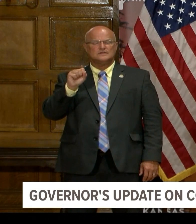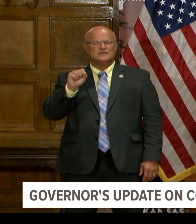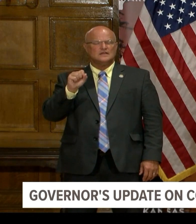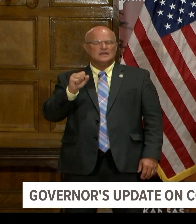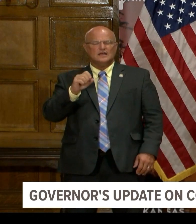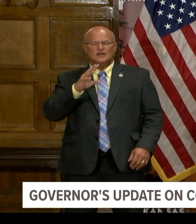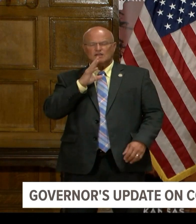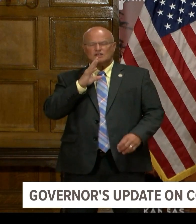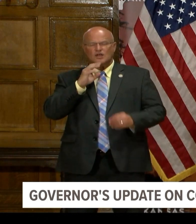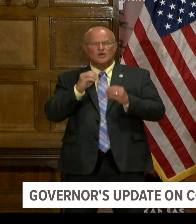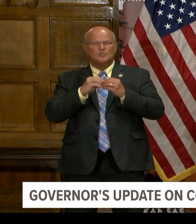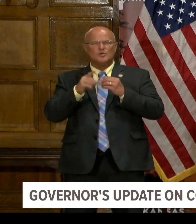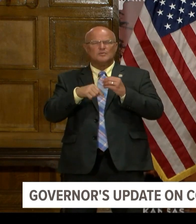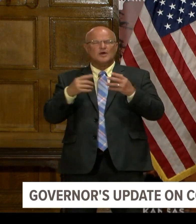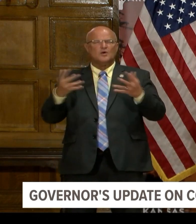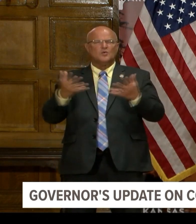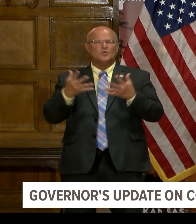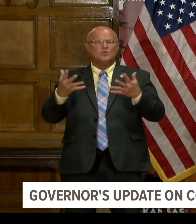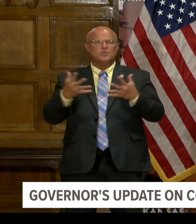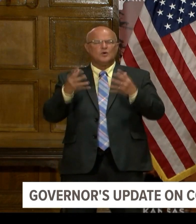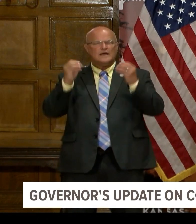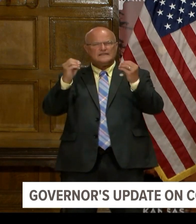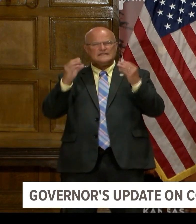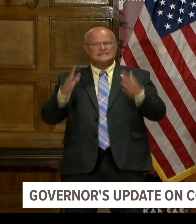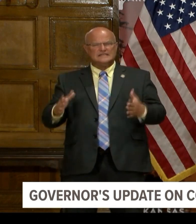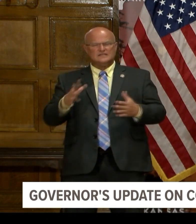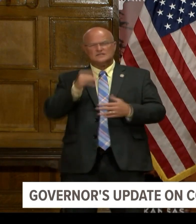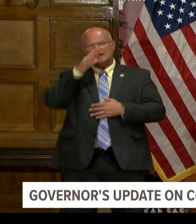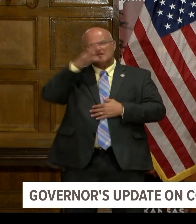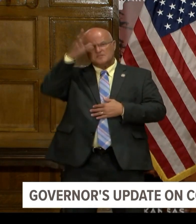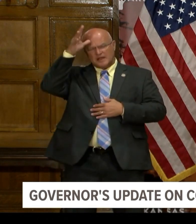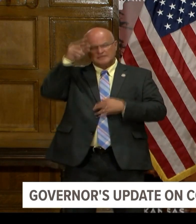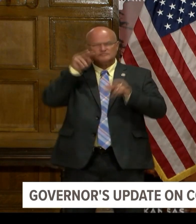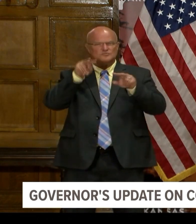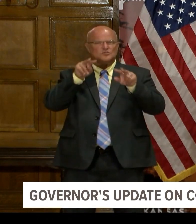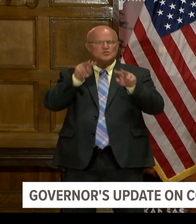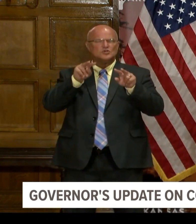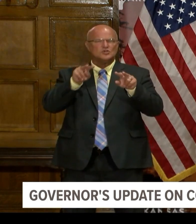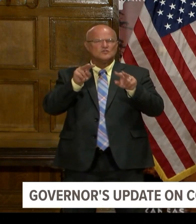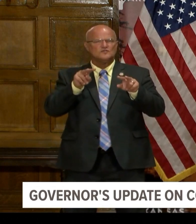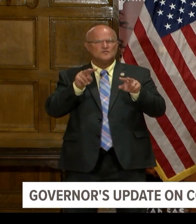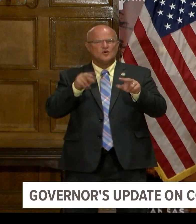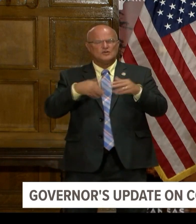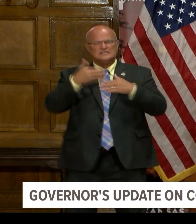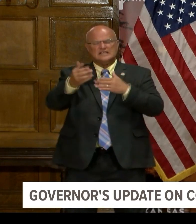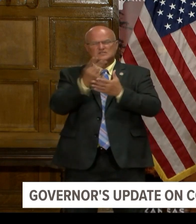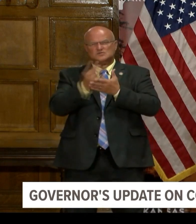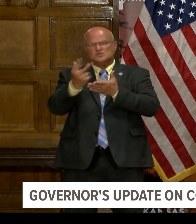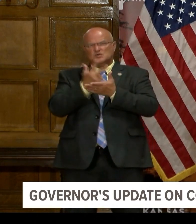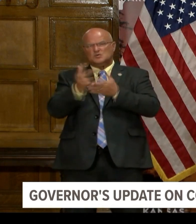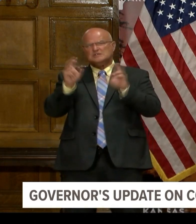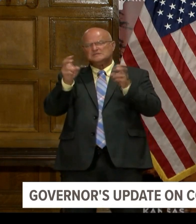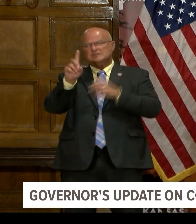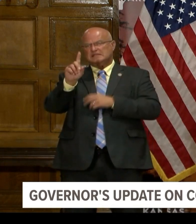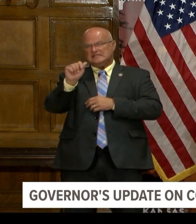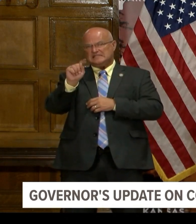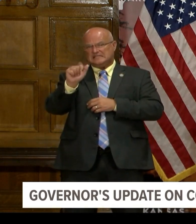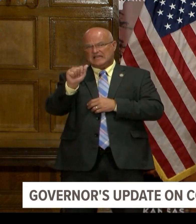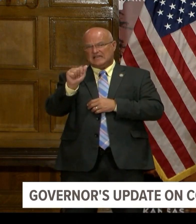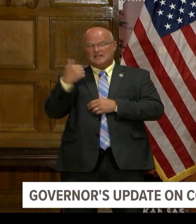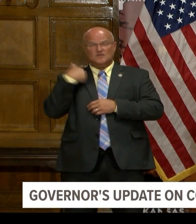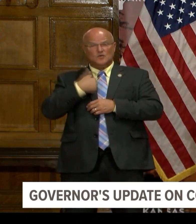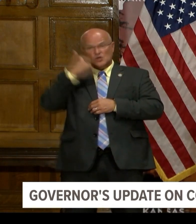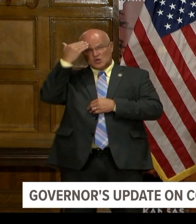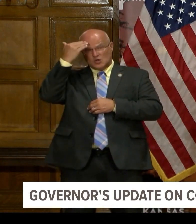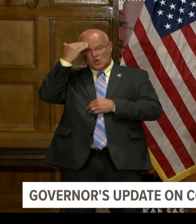more on what educators and parents should be looking for over these next couple of weeks in terms of the data. If we know more cases